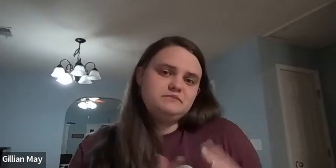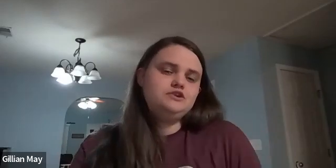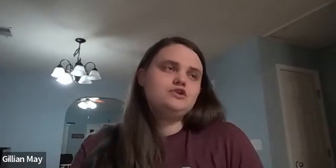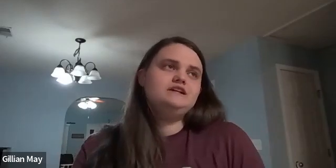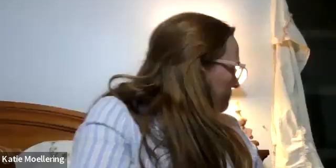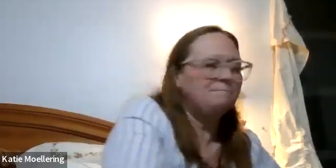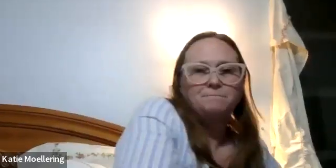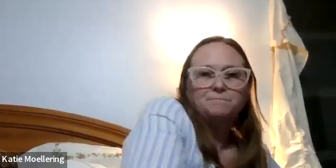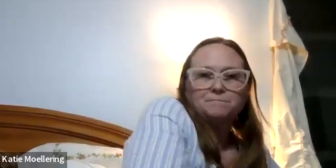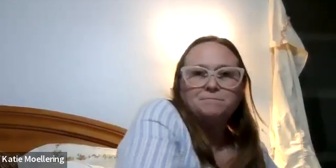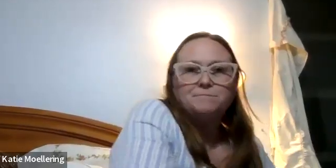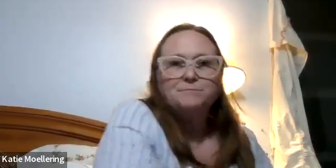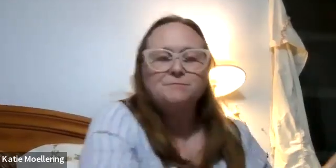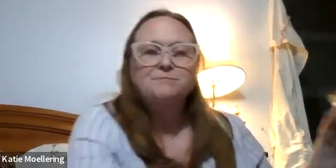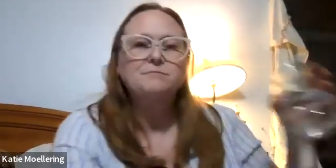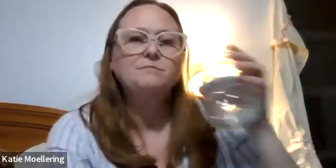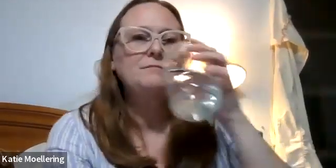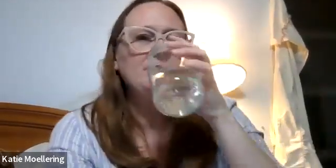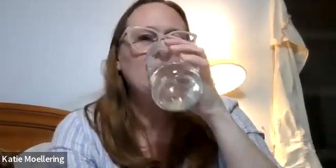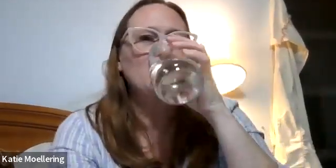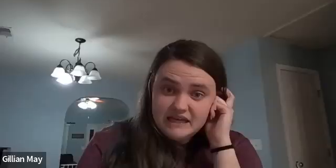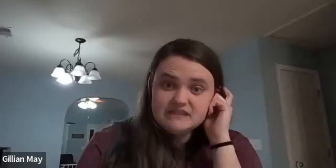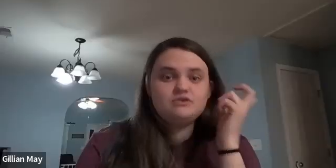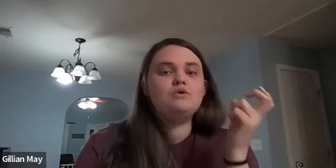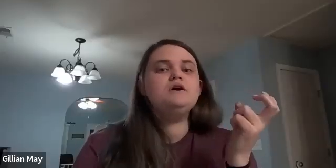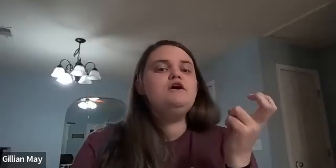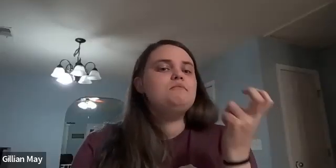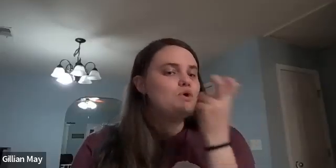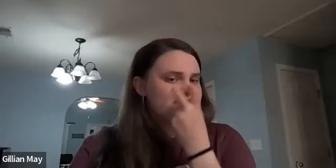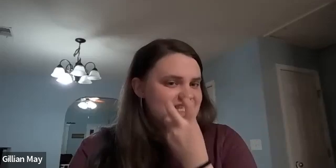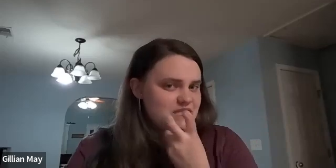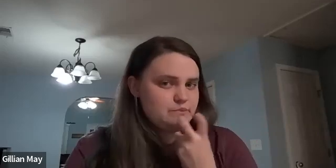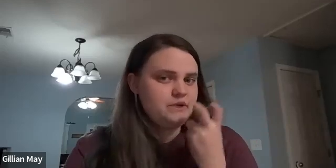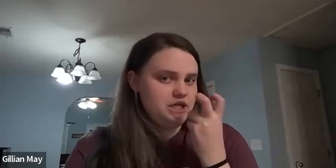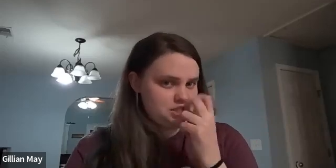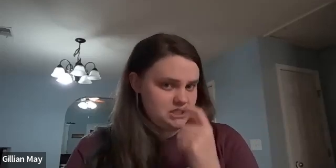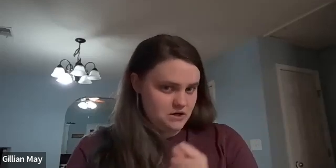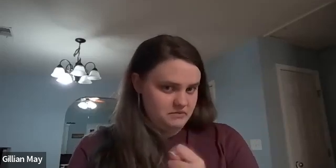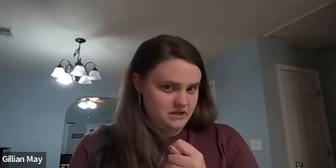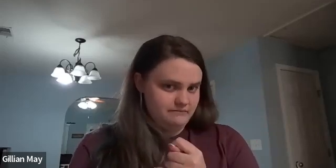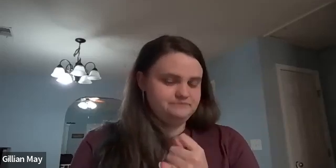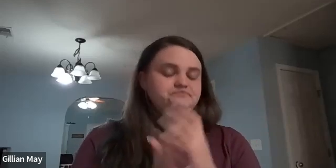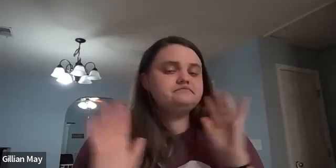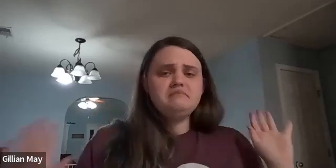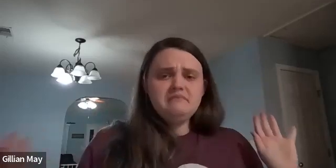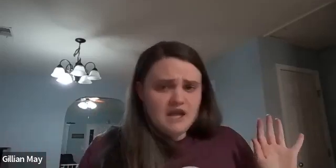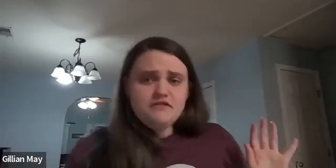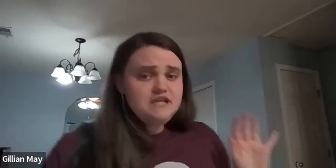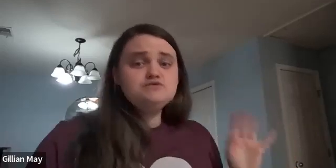be trying to really encourage more cochlear implants or more of the speech therapy. Nothing is